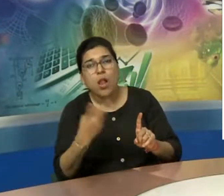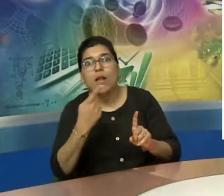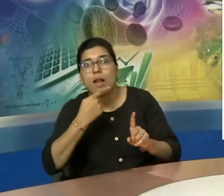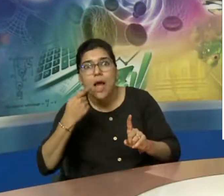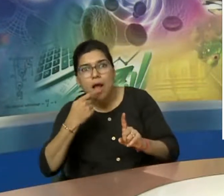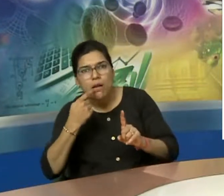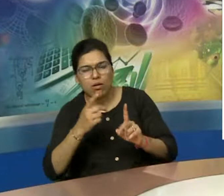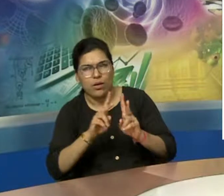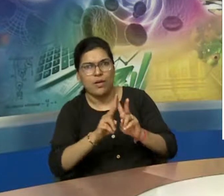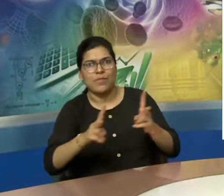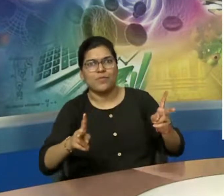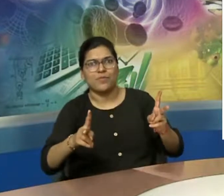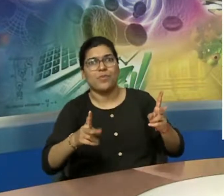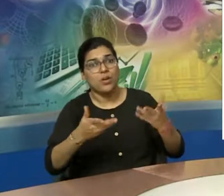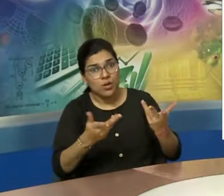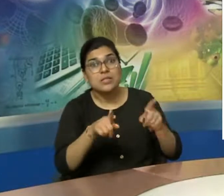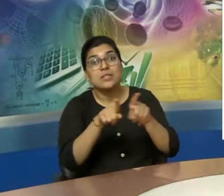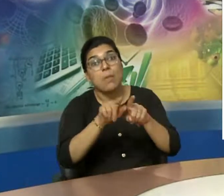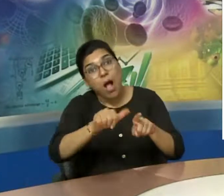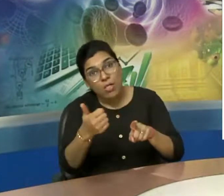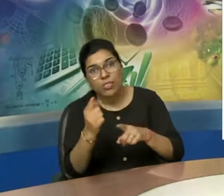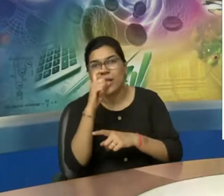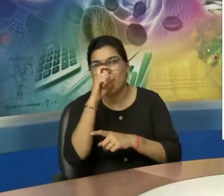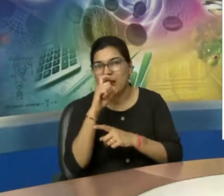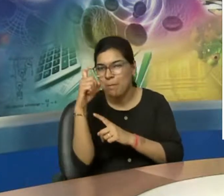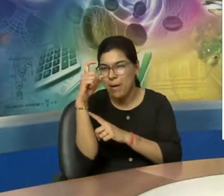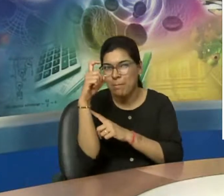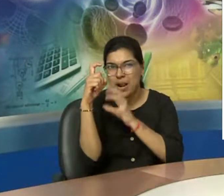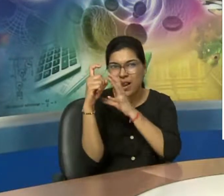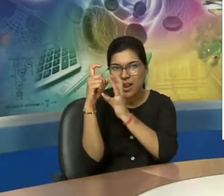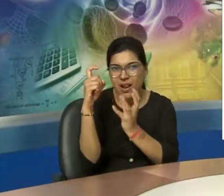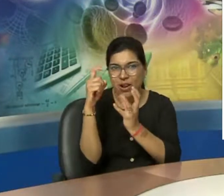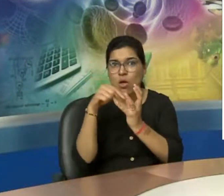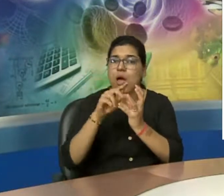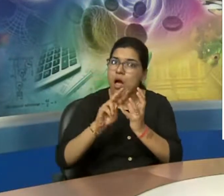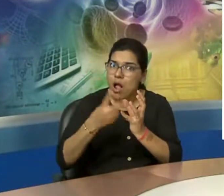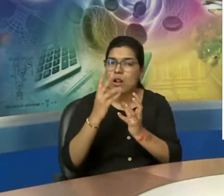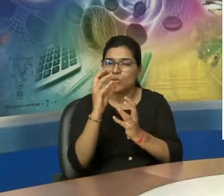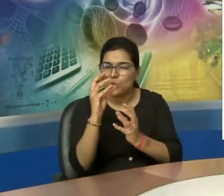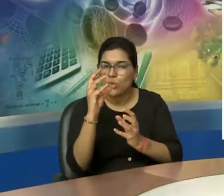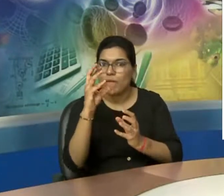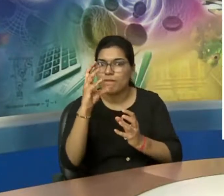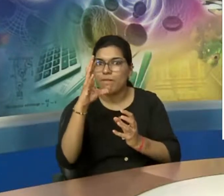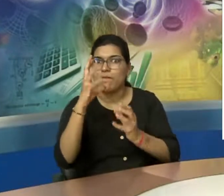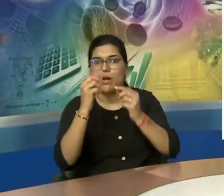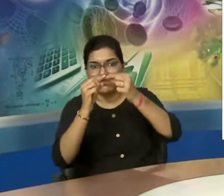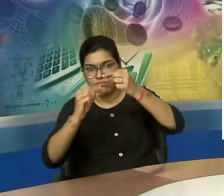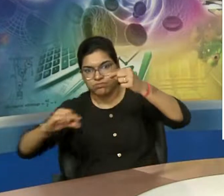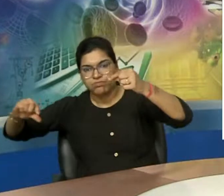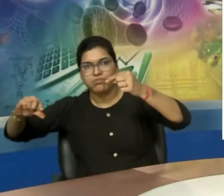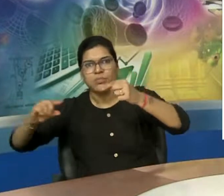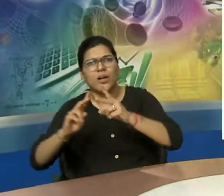brinjals. just like example of brinjal we have